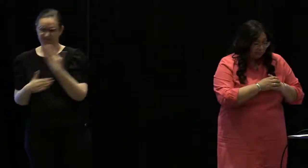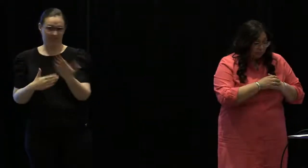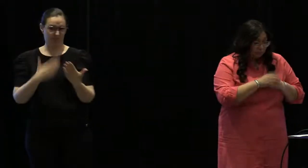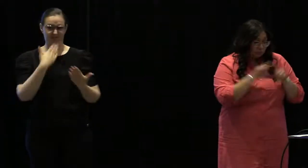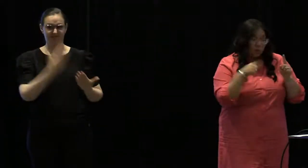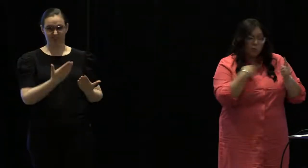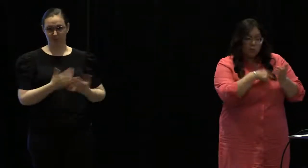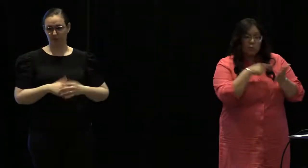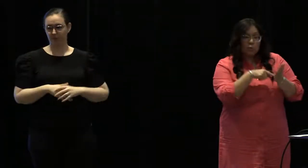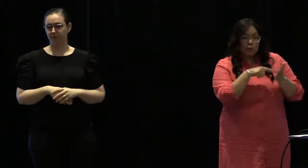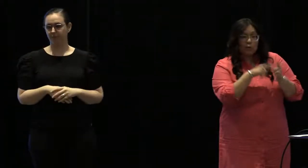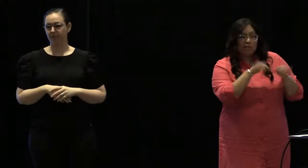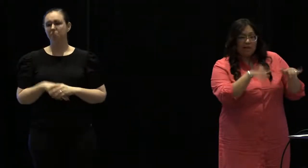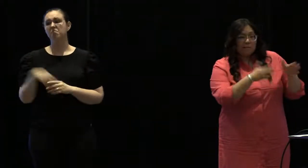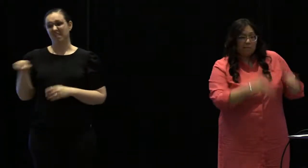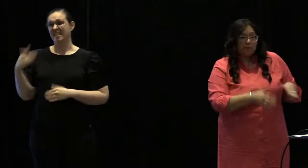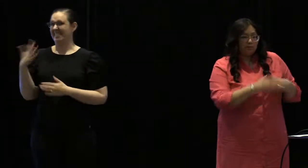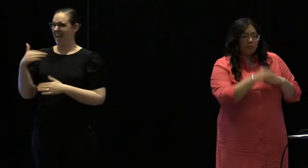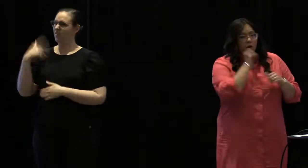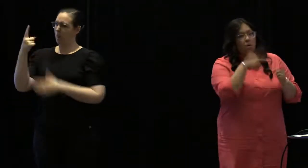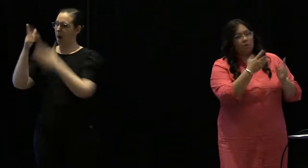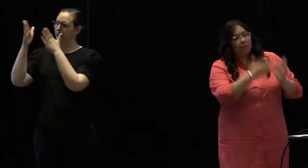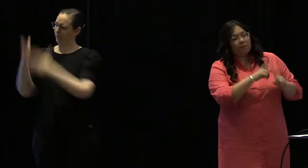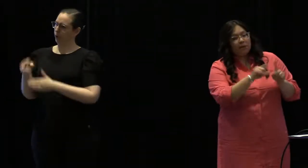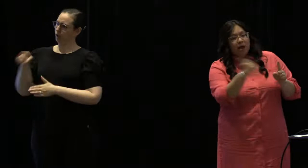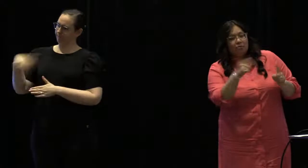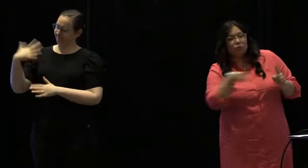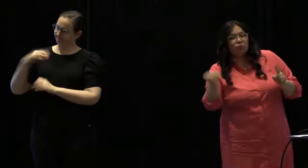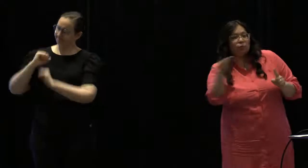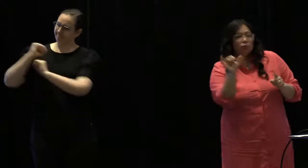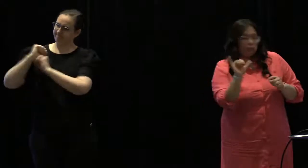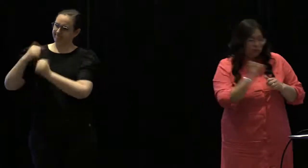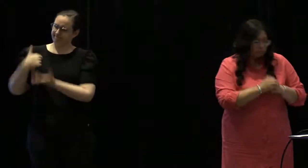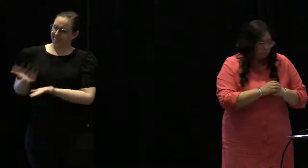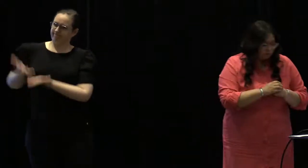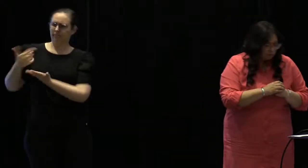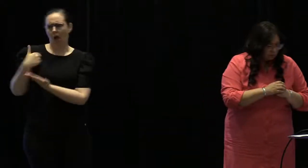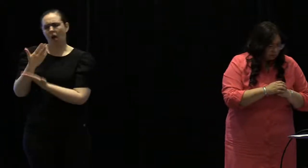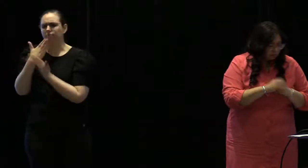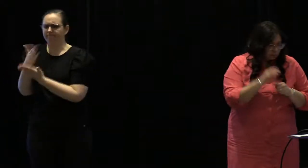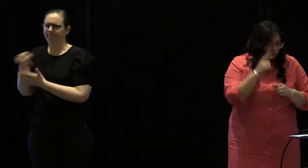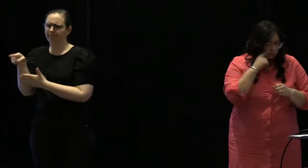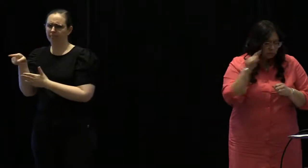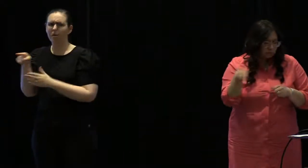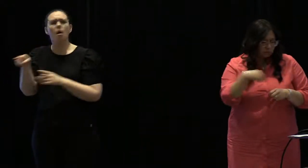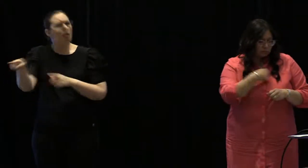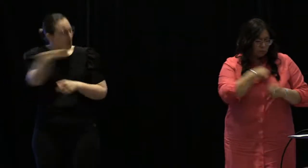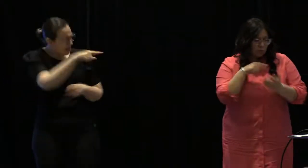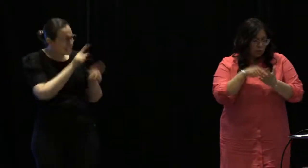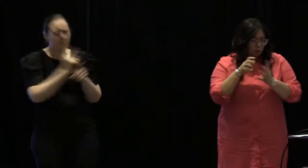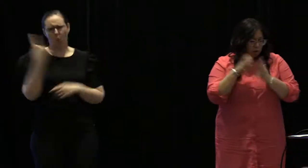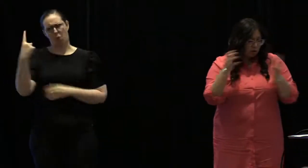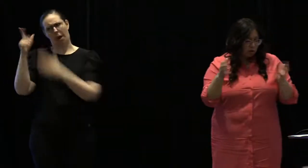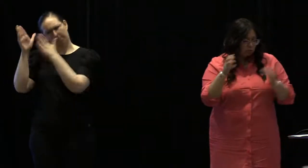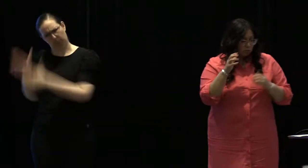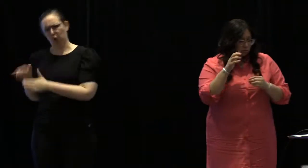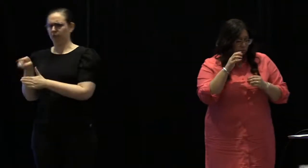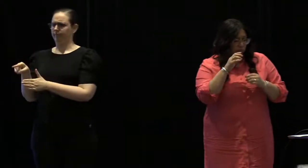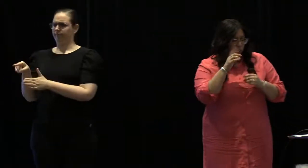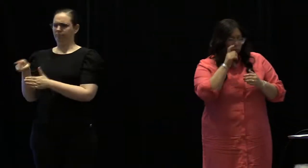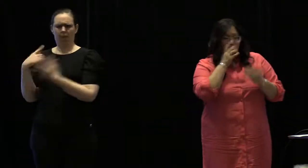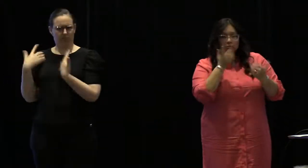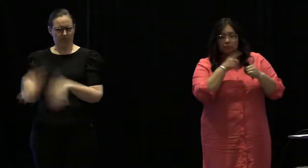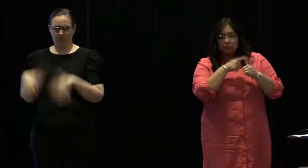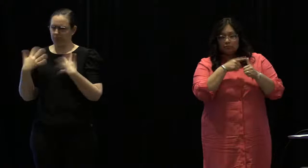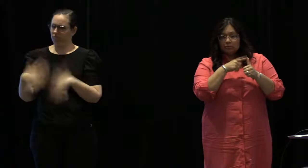to continue through the struggles that I am in. So I really do owe the people in my past